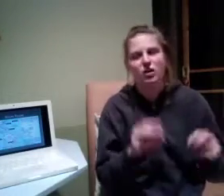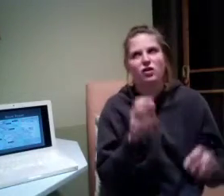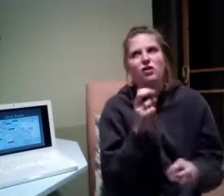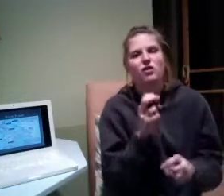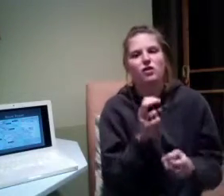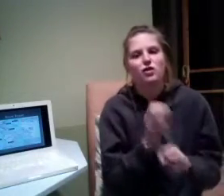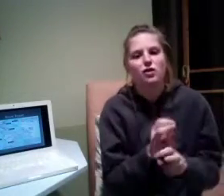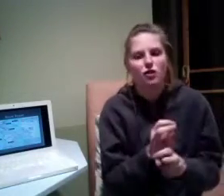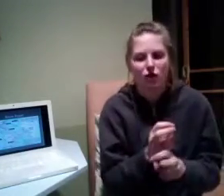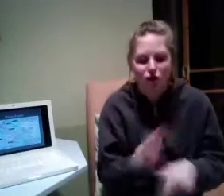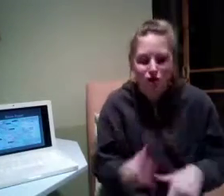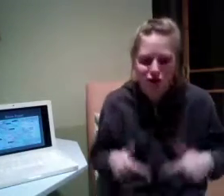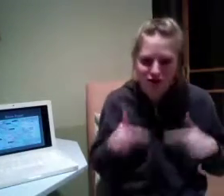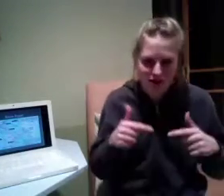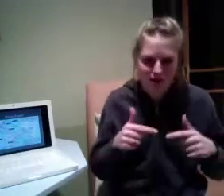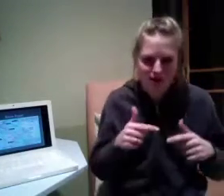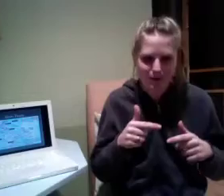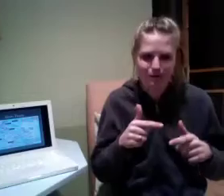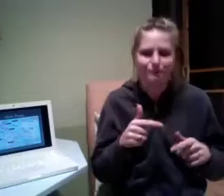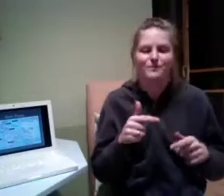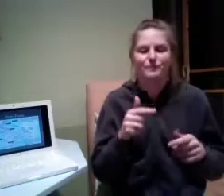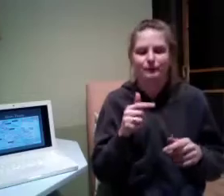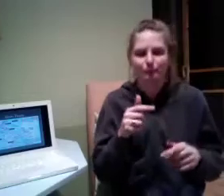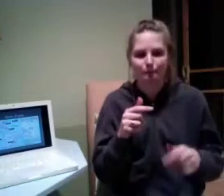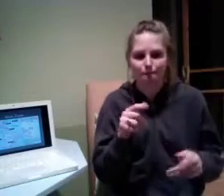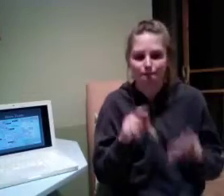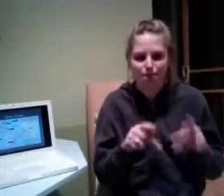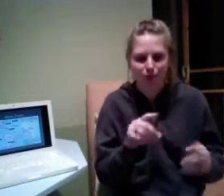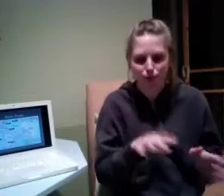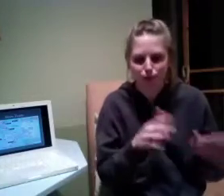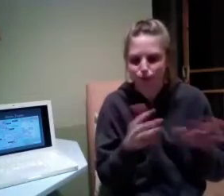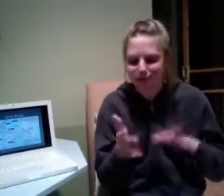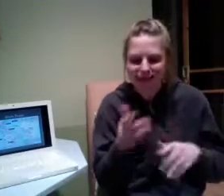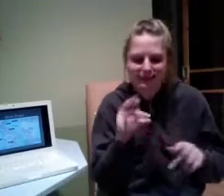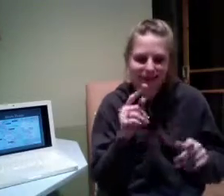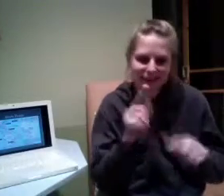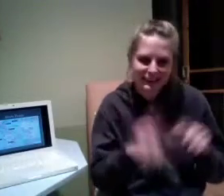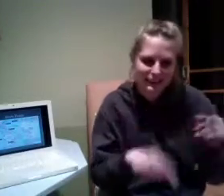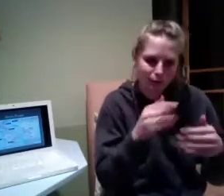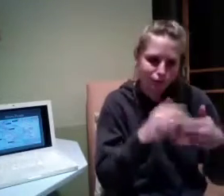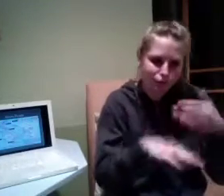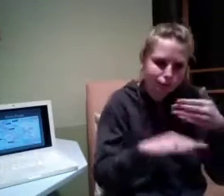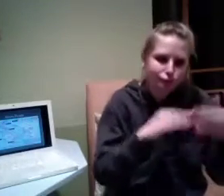Whereas in North America, it's just slightly better. When I say slightly better, I don't mean good at all.